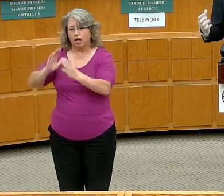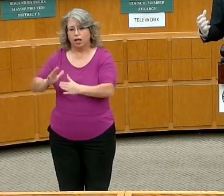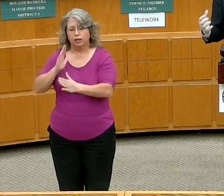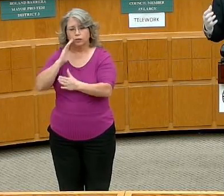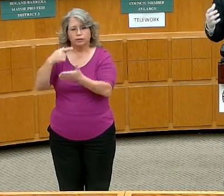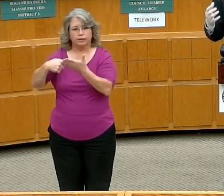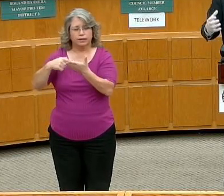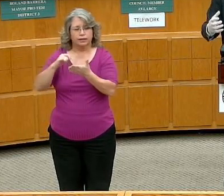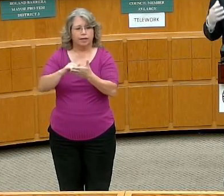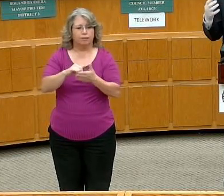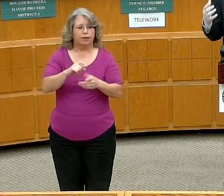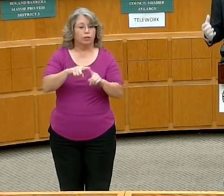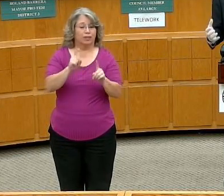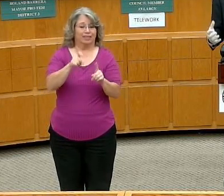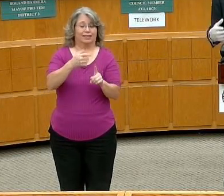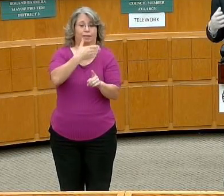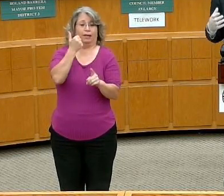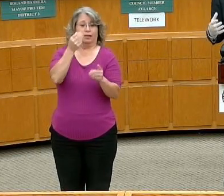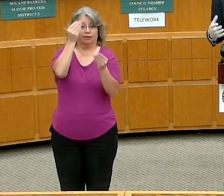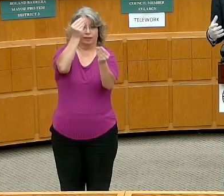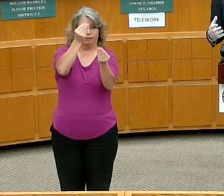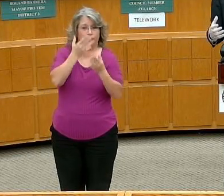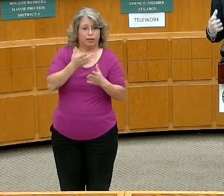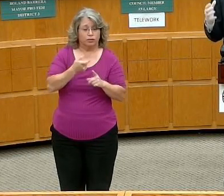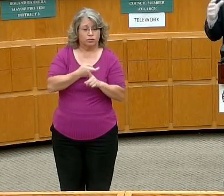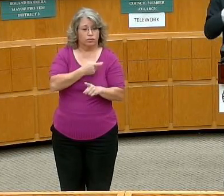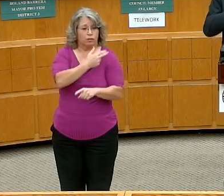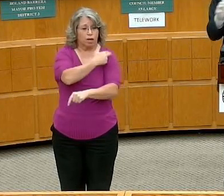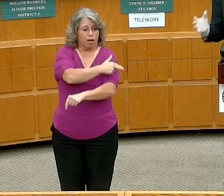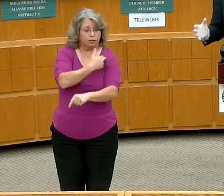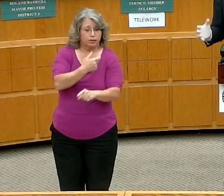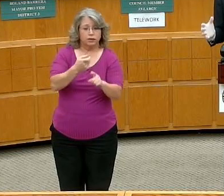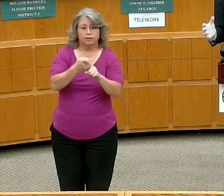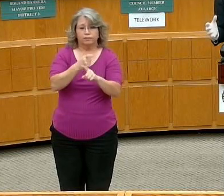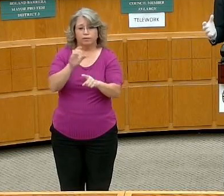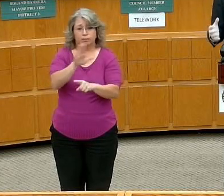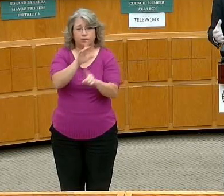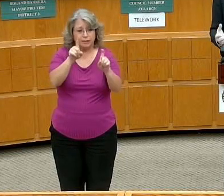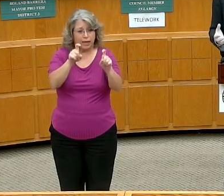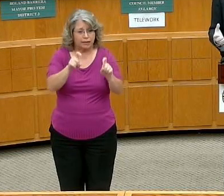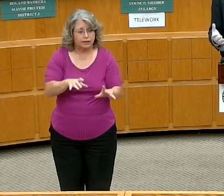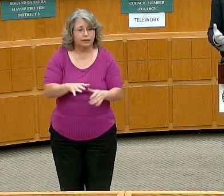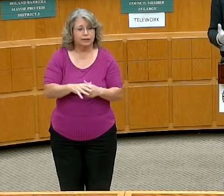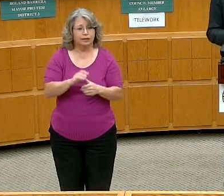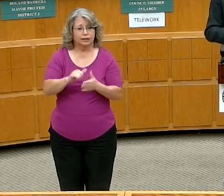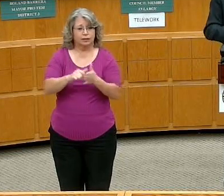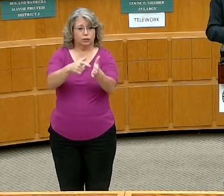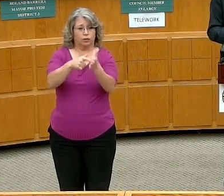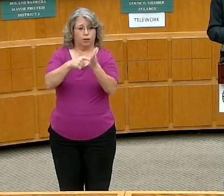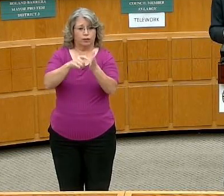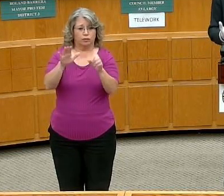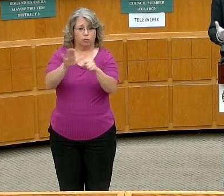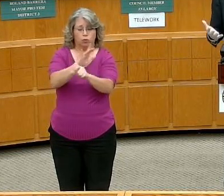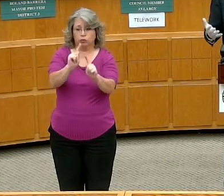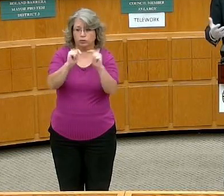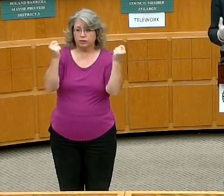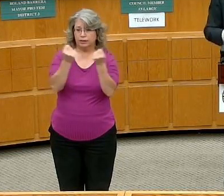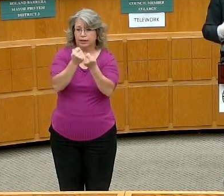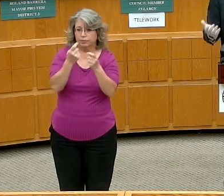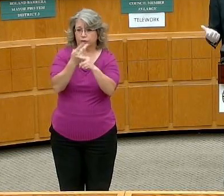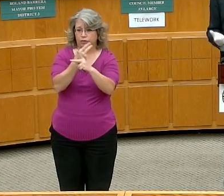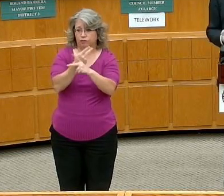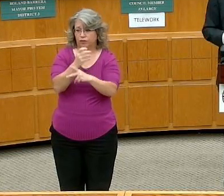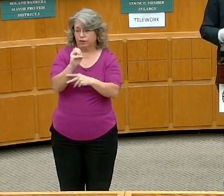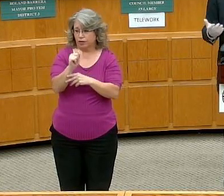best information from the hospital, from the community, from the testing. And this requires a team to figure it out. And so far, it's